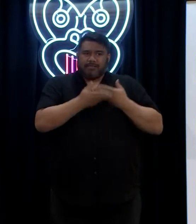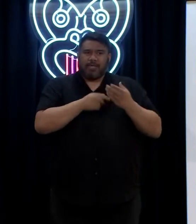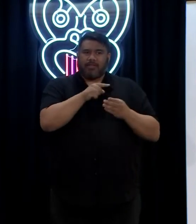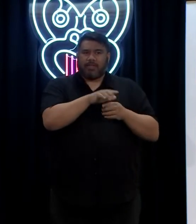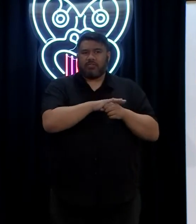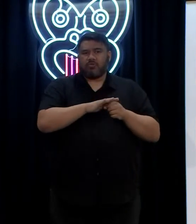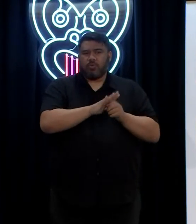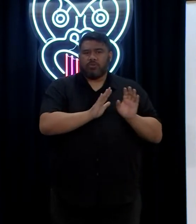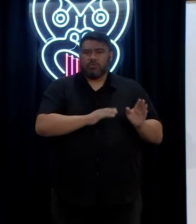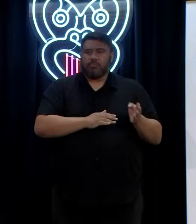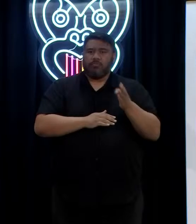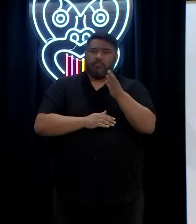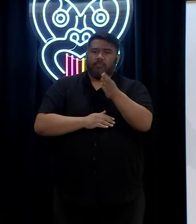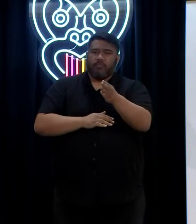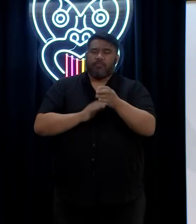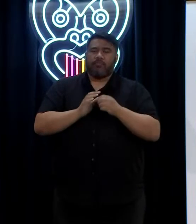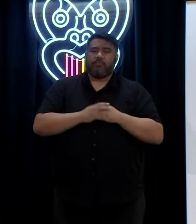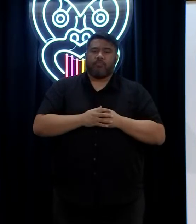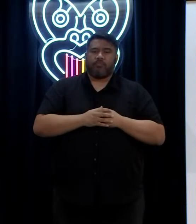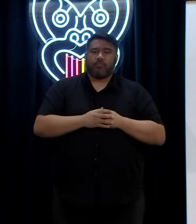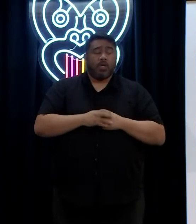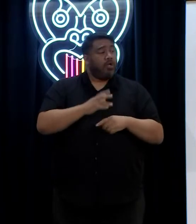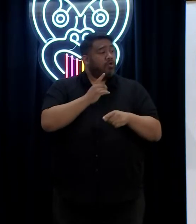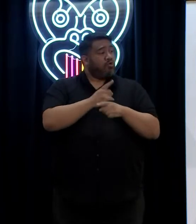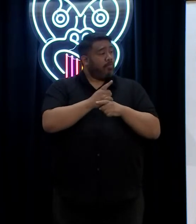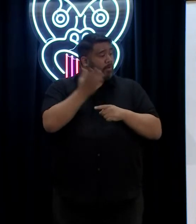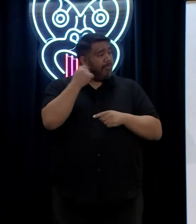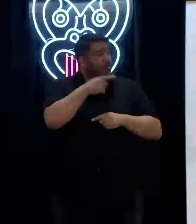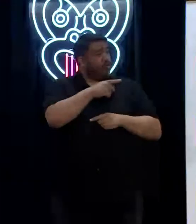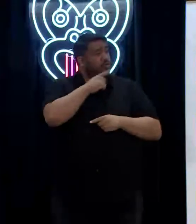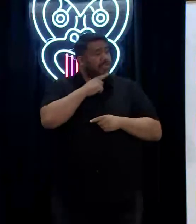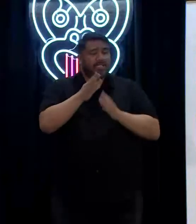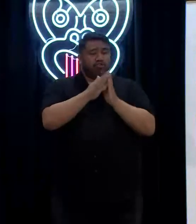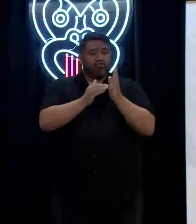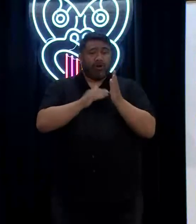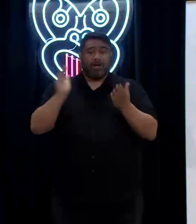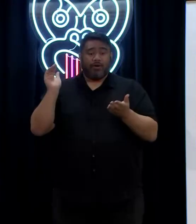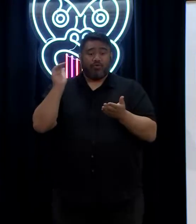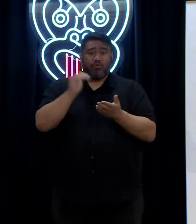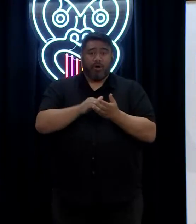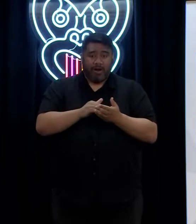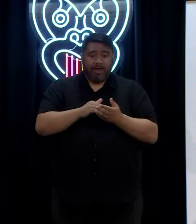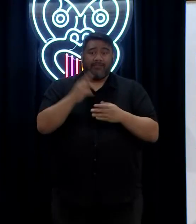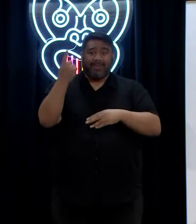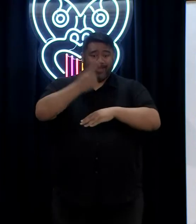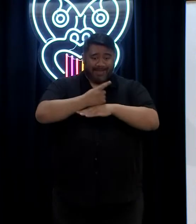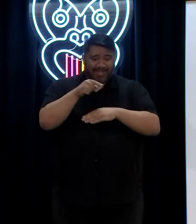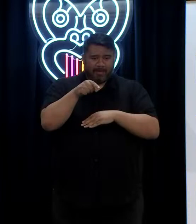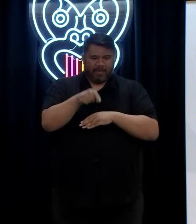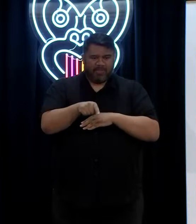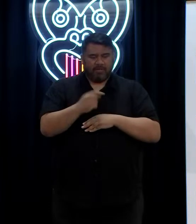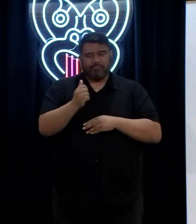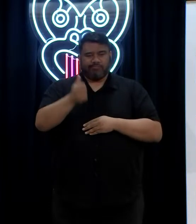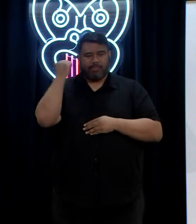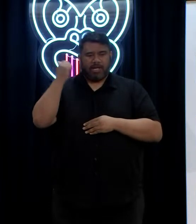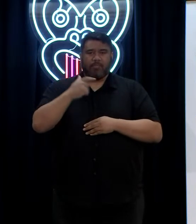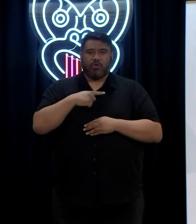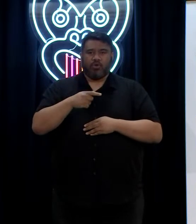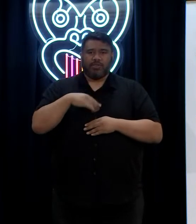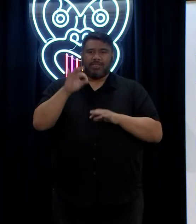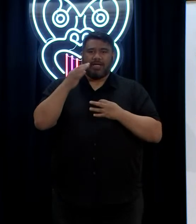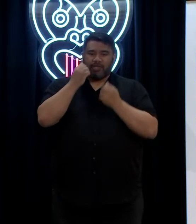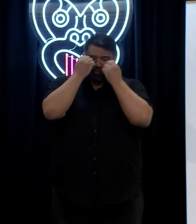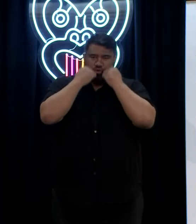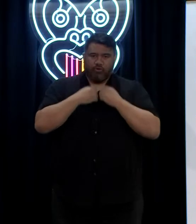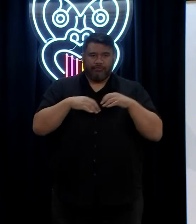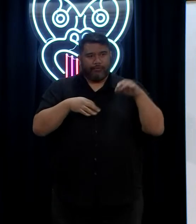on the numbers being turned around at the border? You said including some heavy freight got turned around. Do you have more details? I believe the numbers we heard earlier this morning was that it was